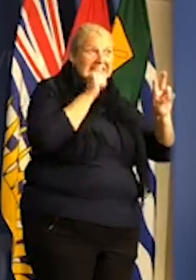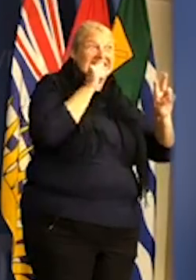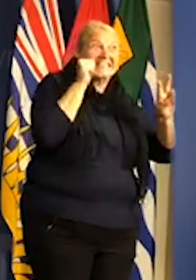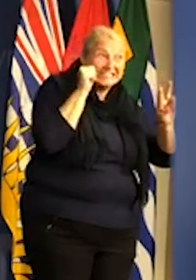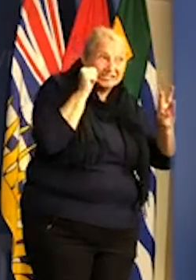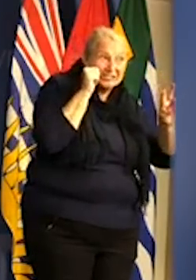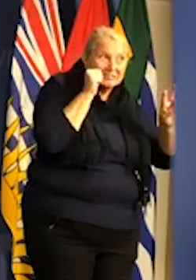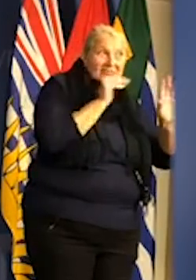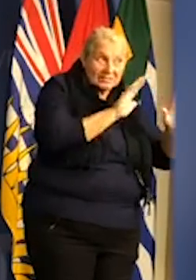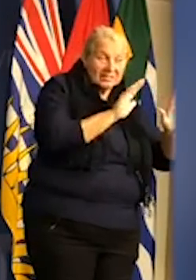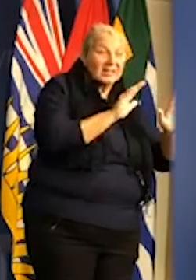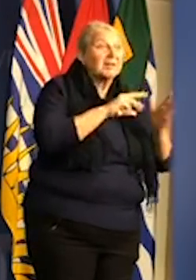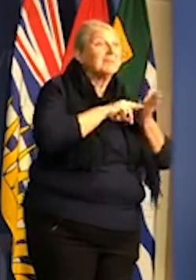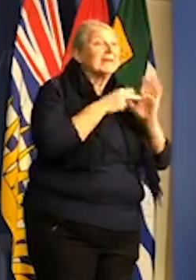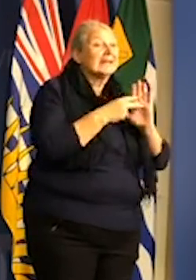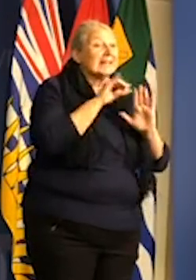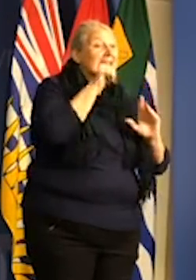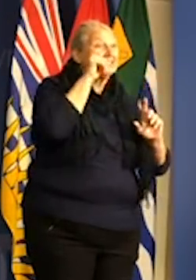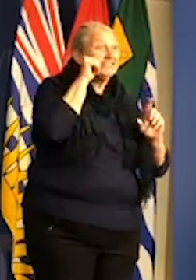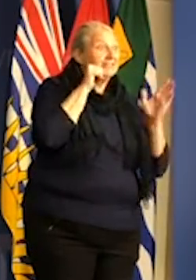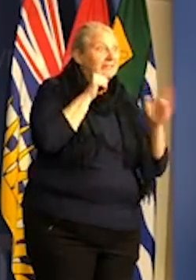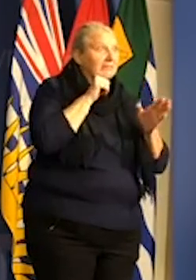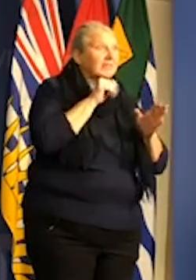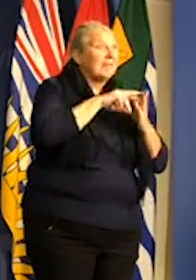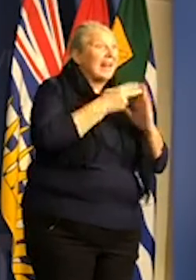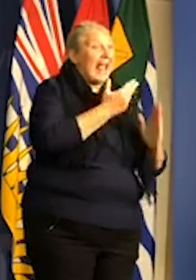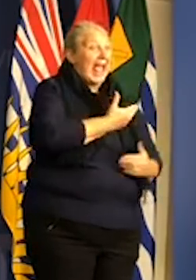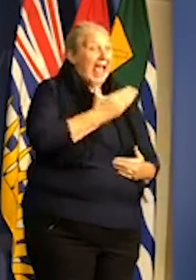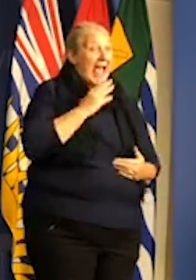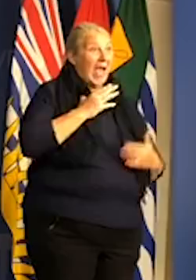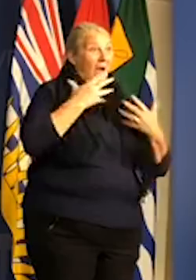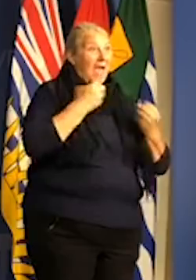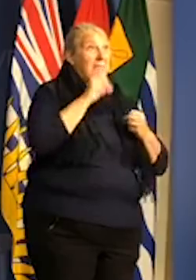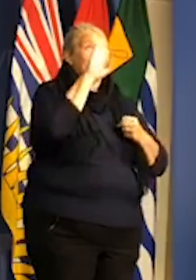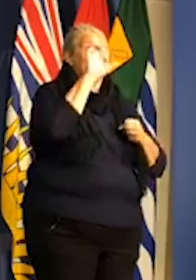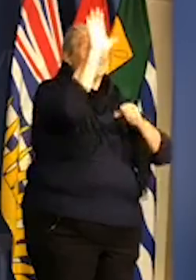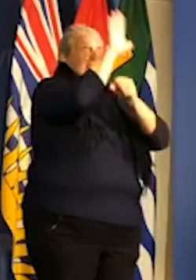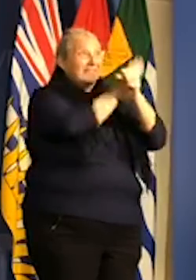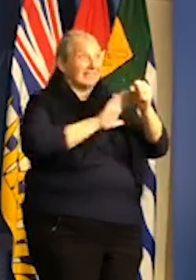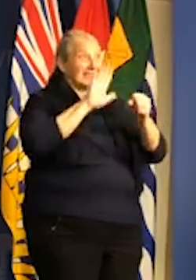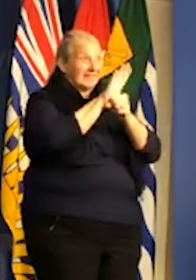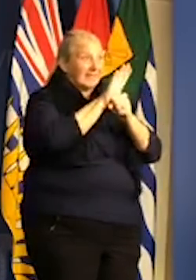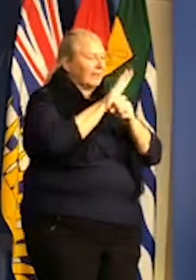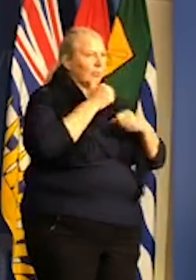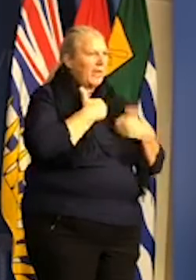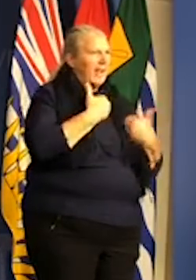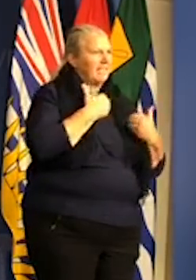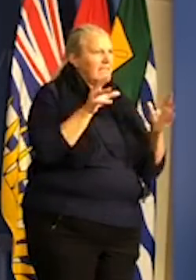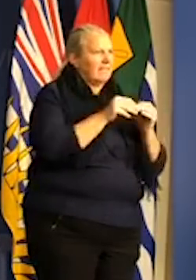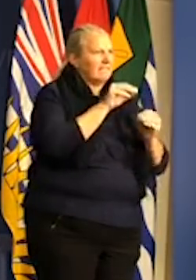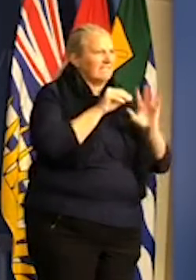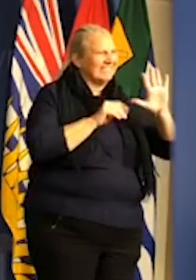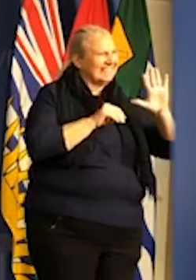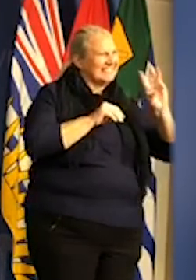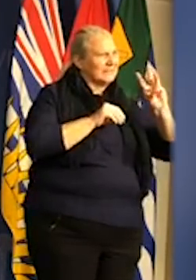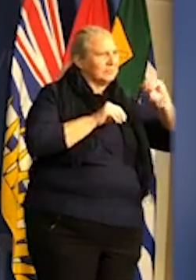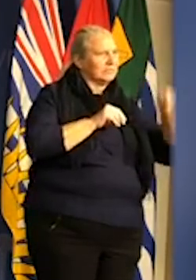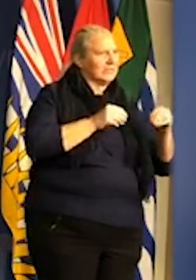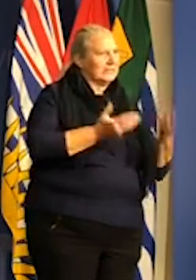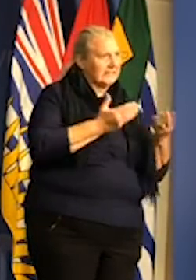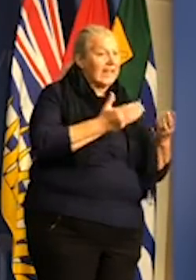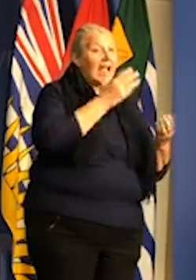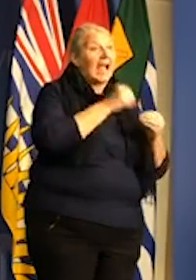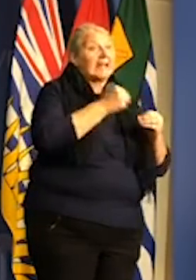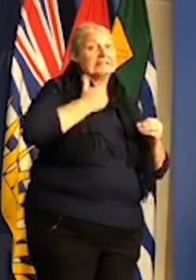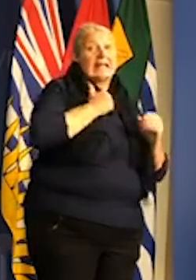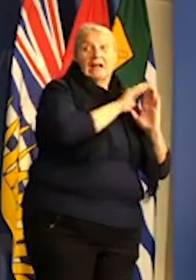of yesterday. This means our health region has 56% of the cases in British Columbia and 18% of the cases